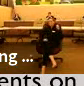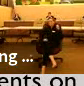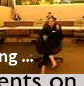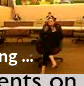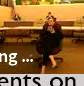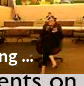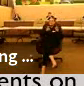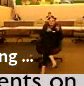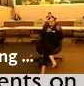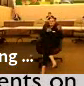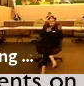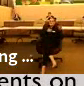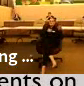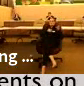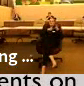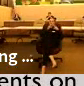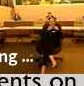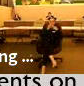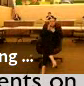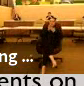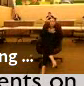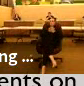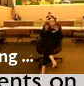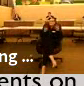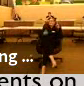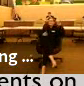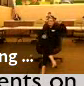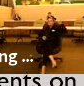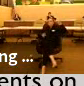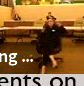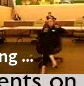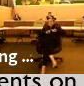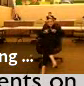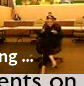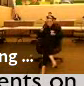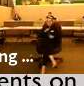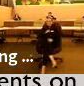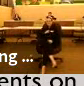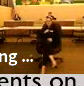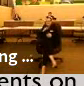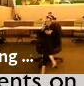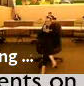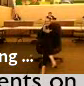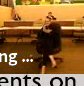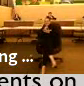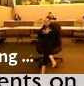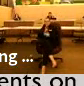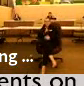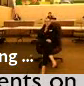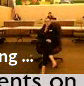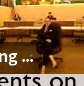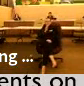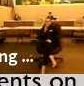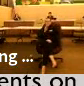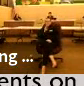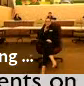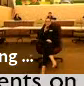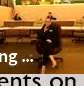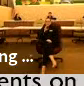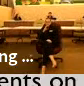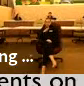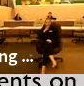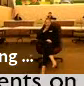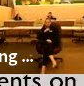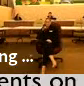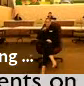building code. okay. The difference is we have code enforcement officers who bring that. In this, it's the